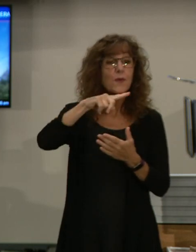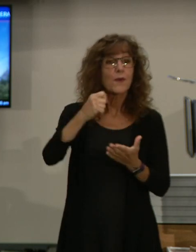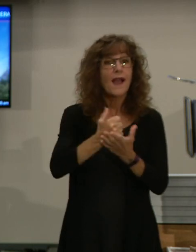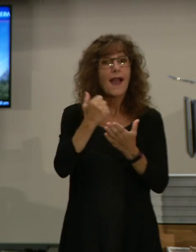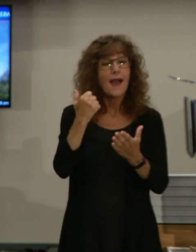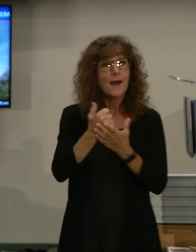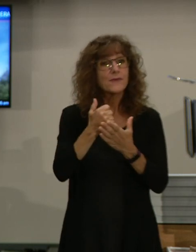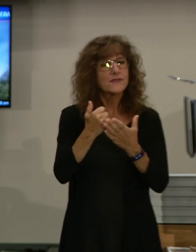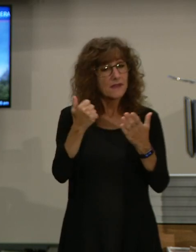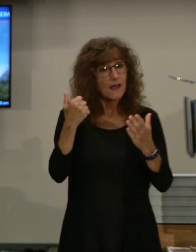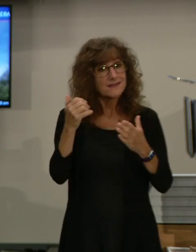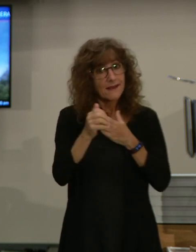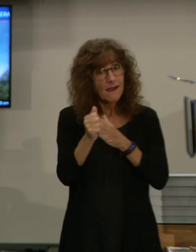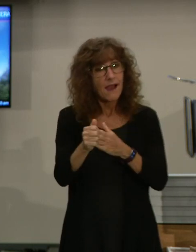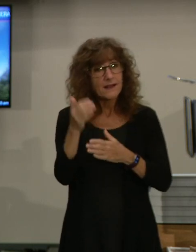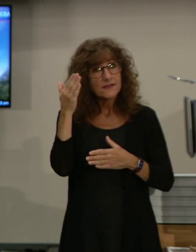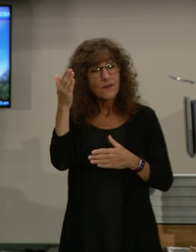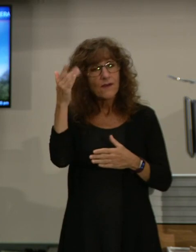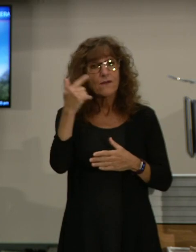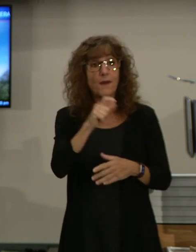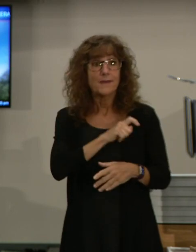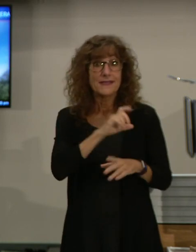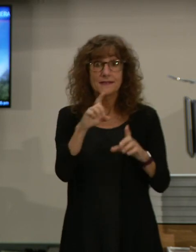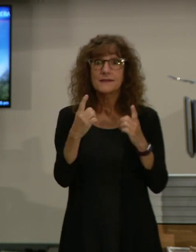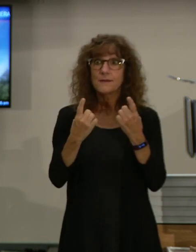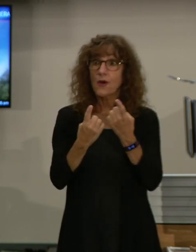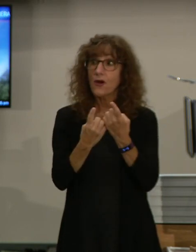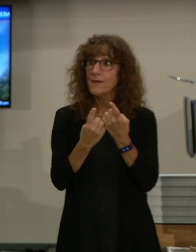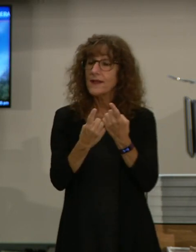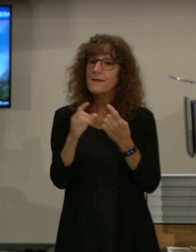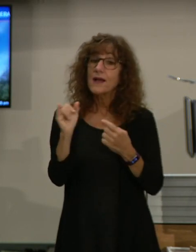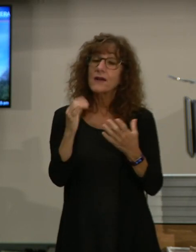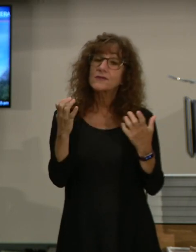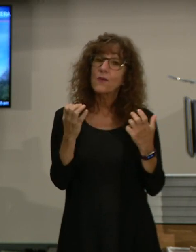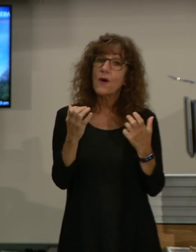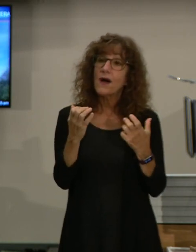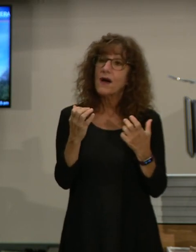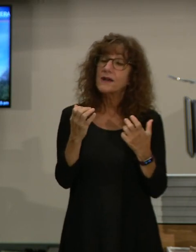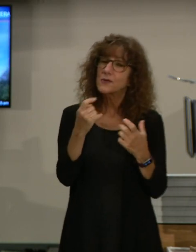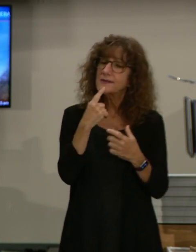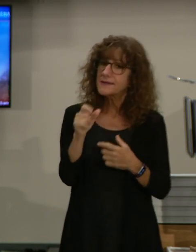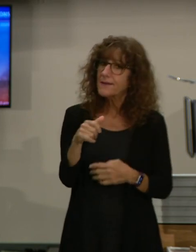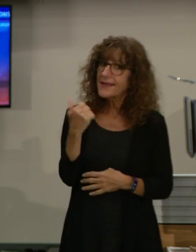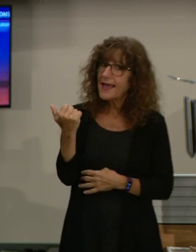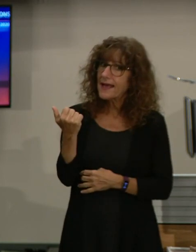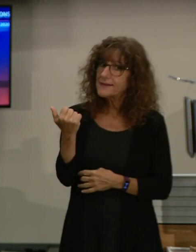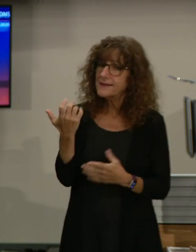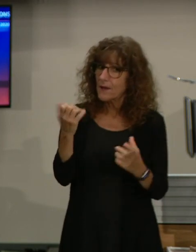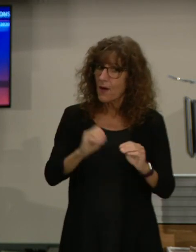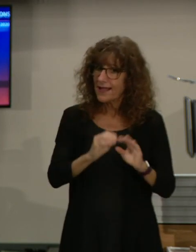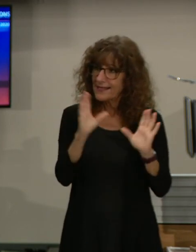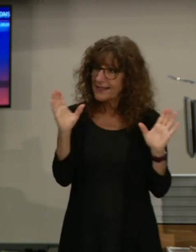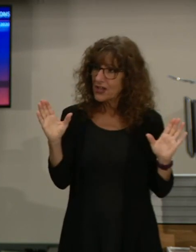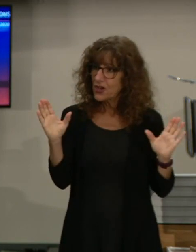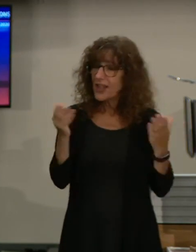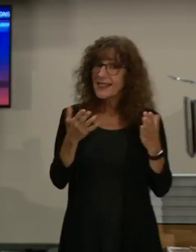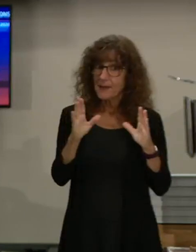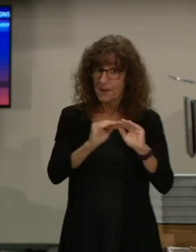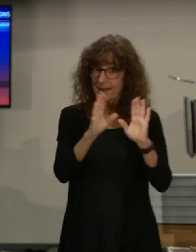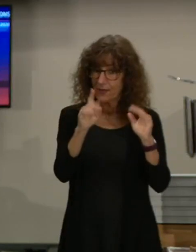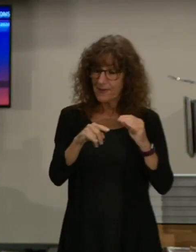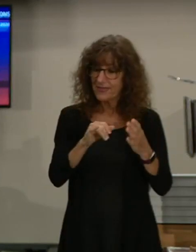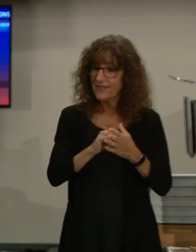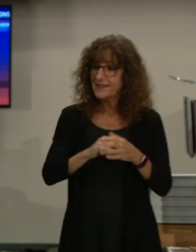a course forward for our police department. But I also want to say something else to make it very clear, and let me just be clear about